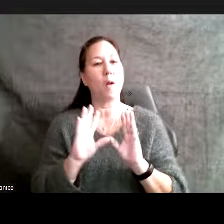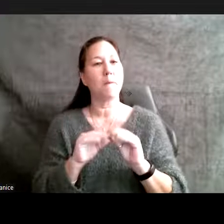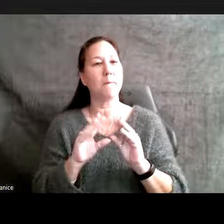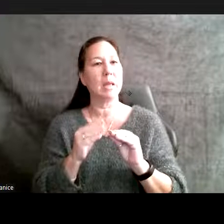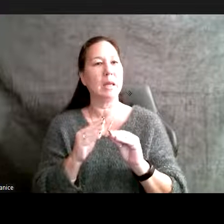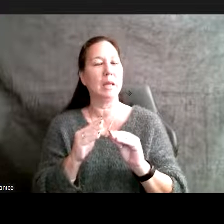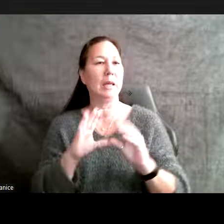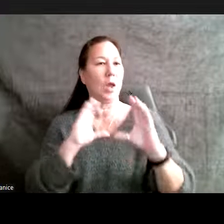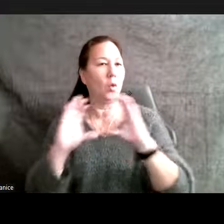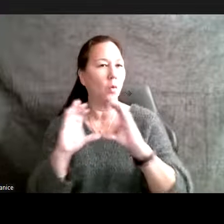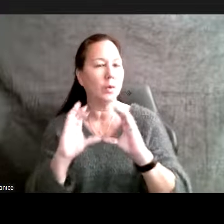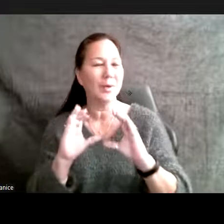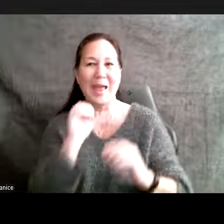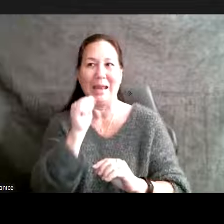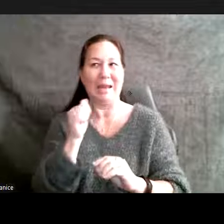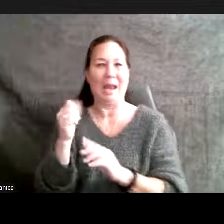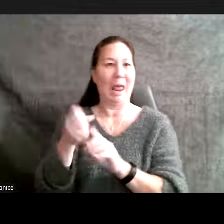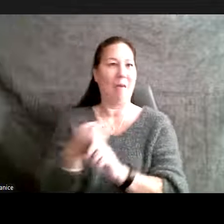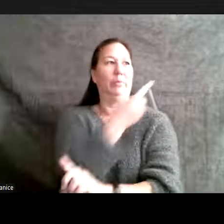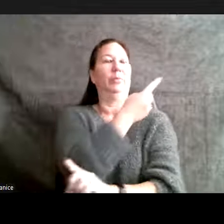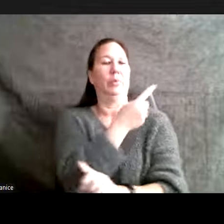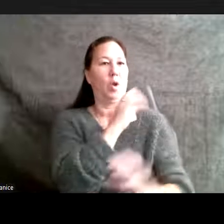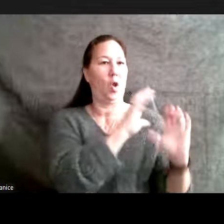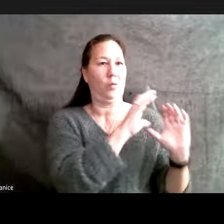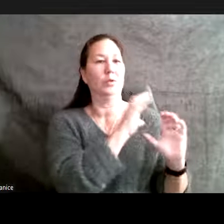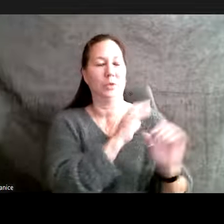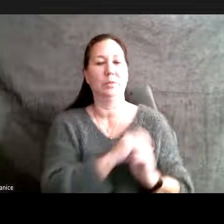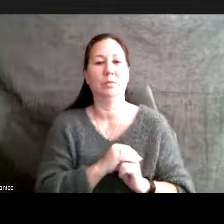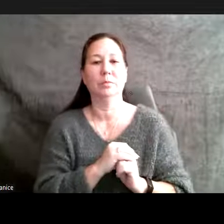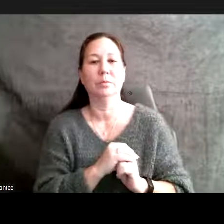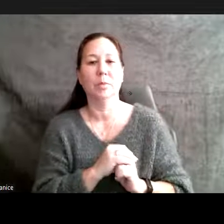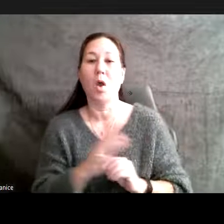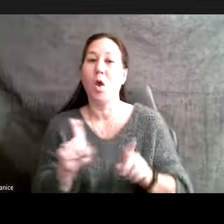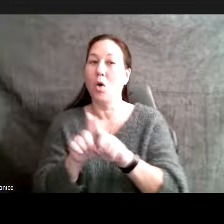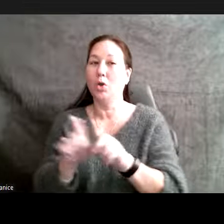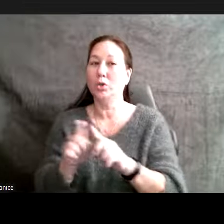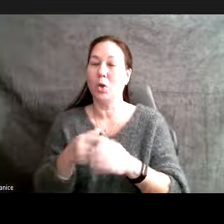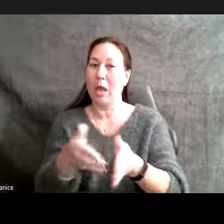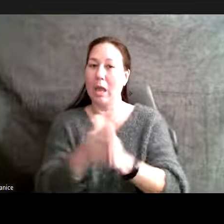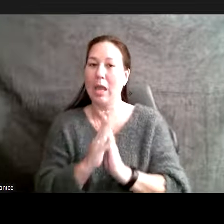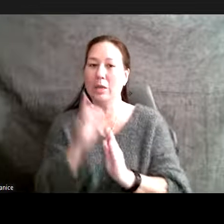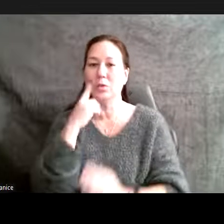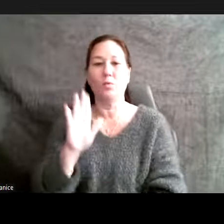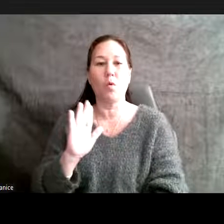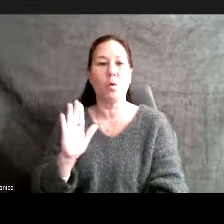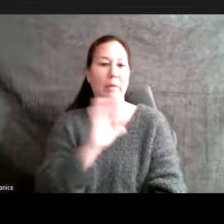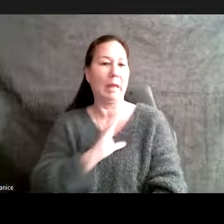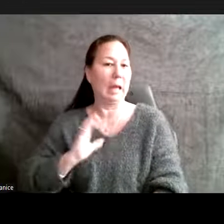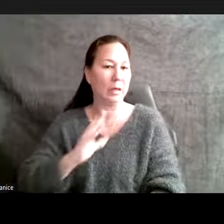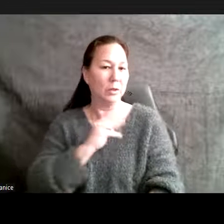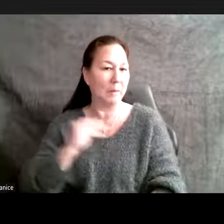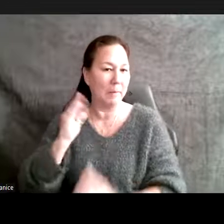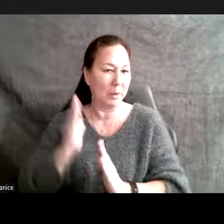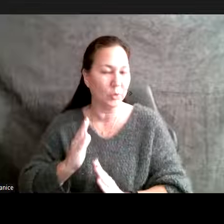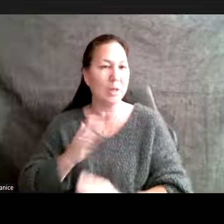in accordance with the open meeting law. I also ask the EJ council members to speak